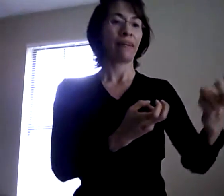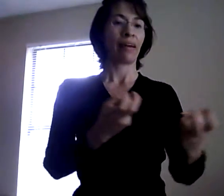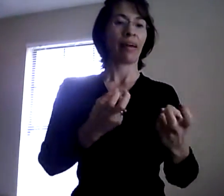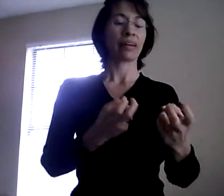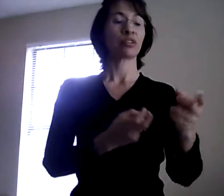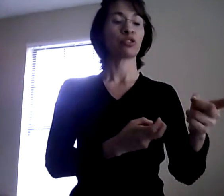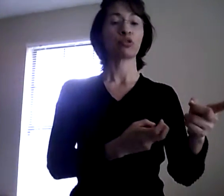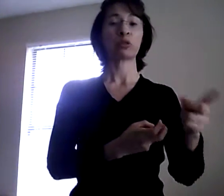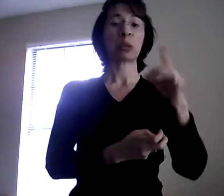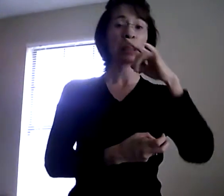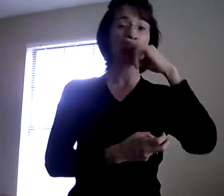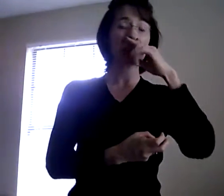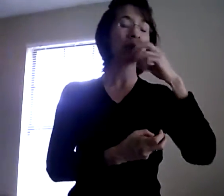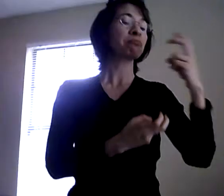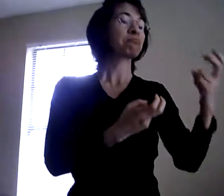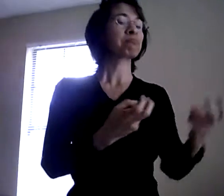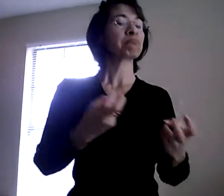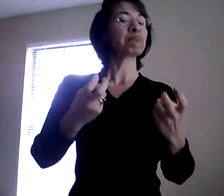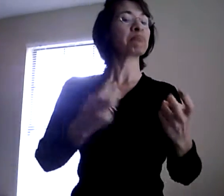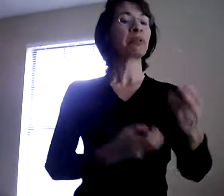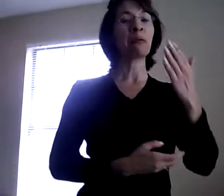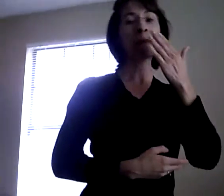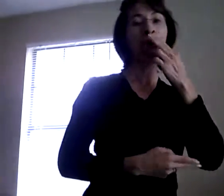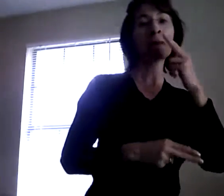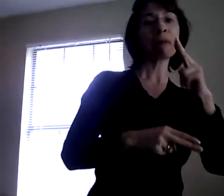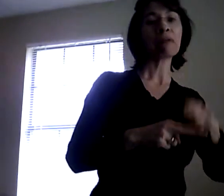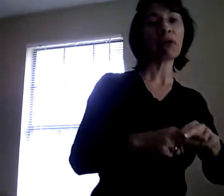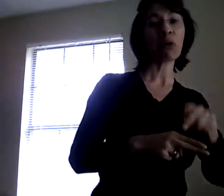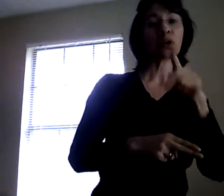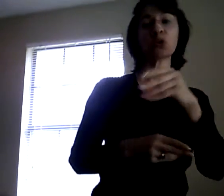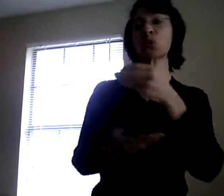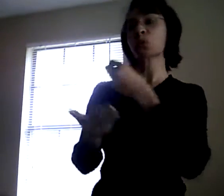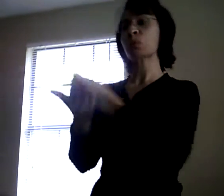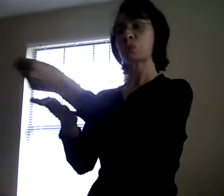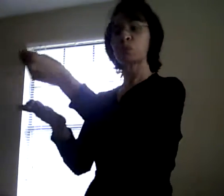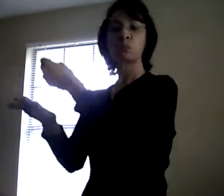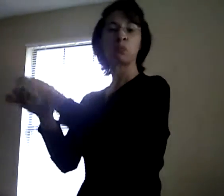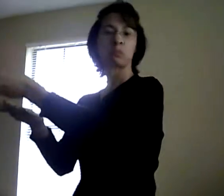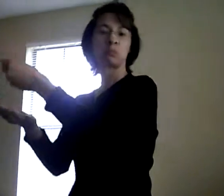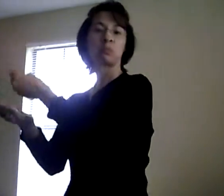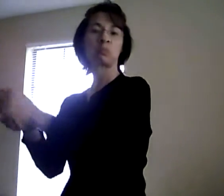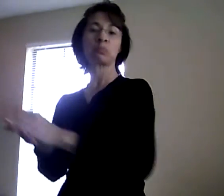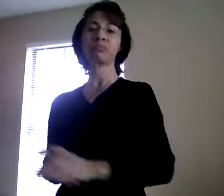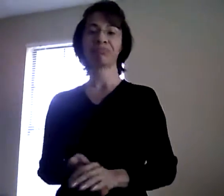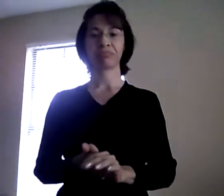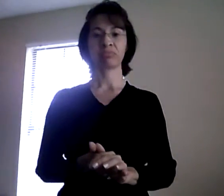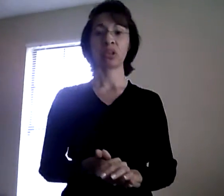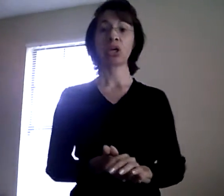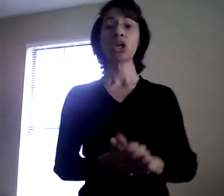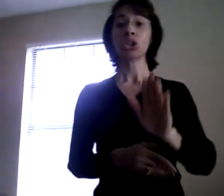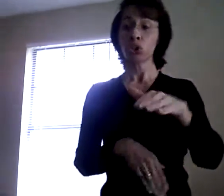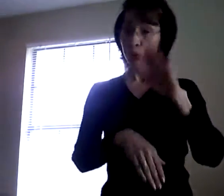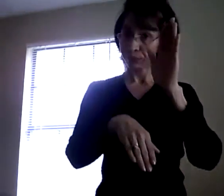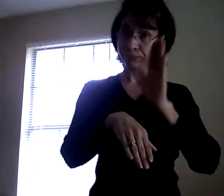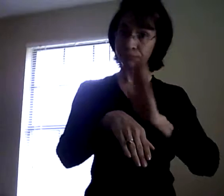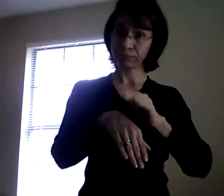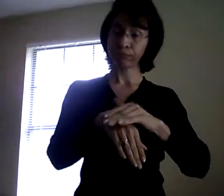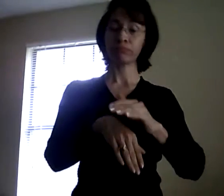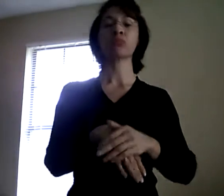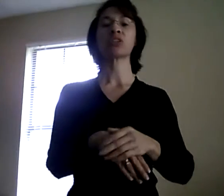that's really a nice area too. That's a nice area. It's just just beware of the congestion all